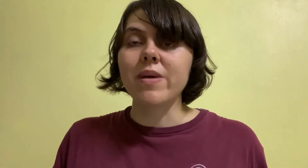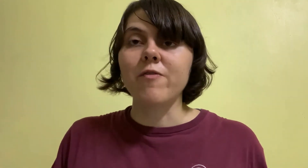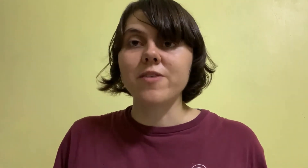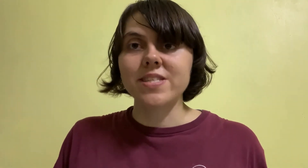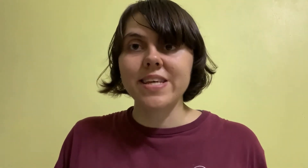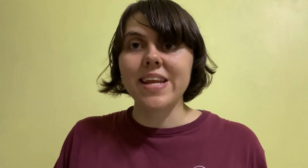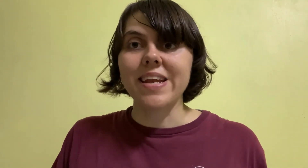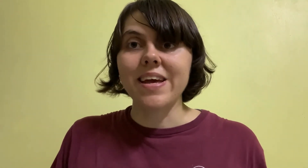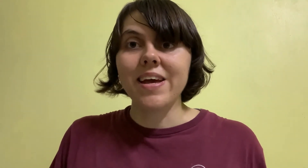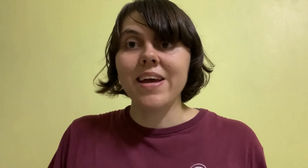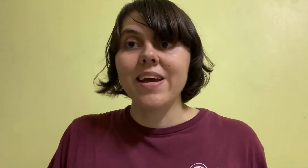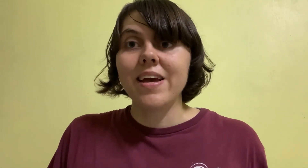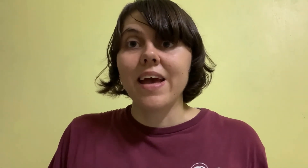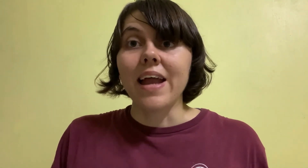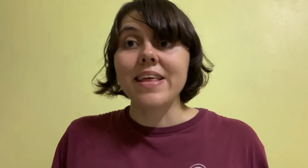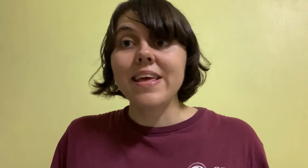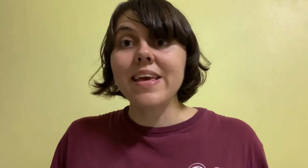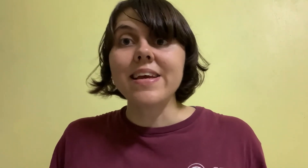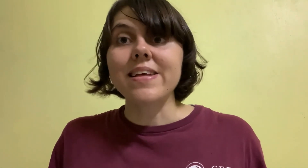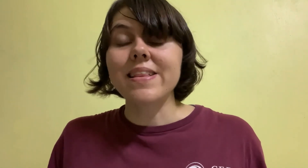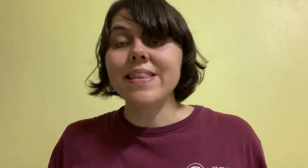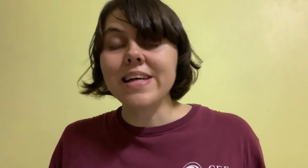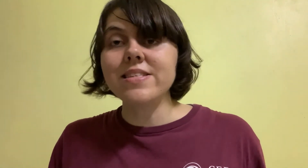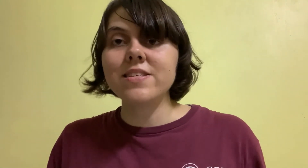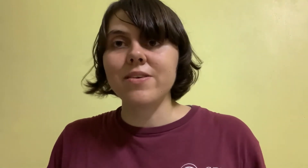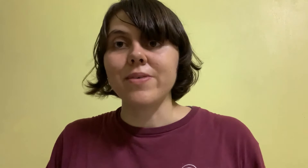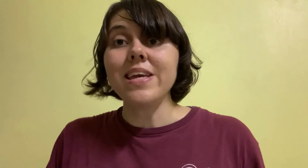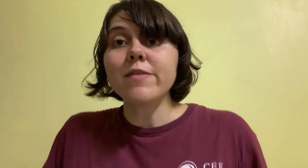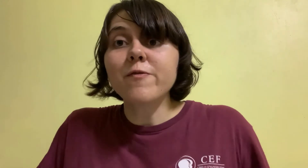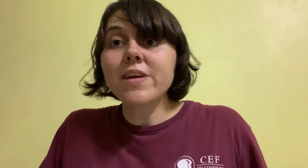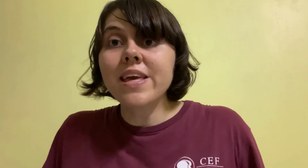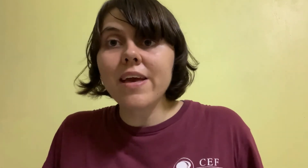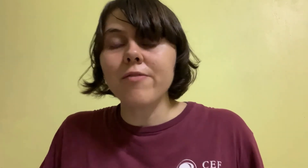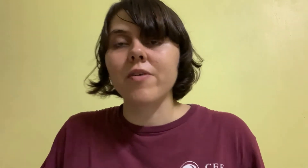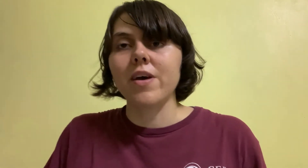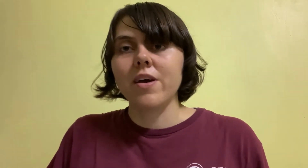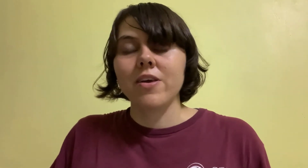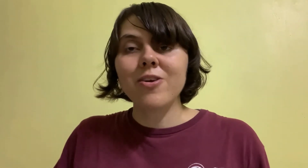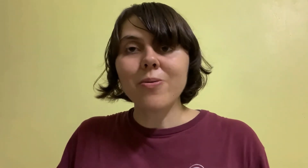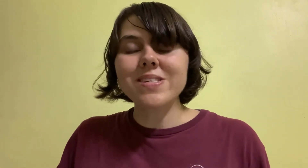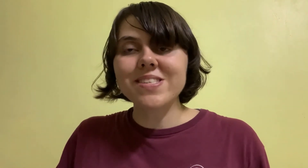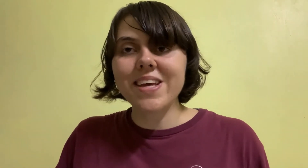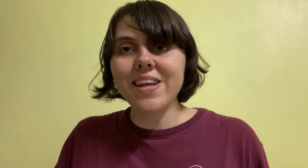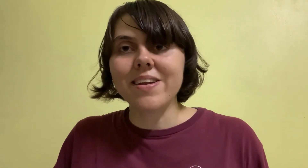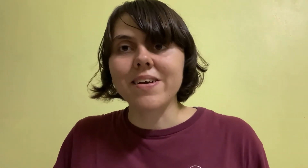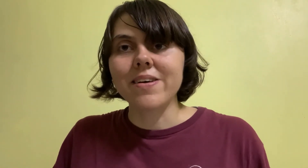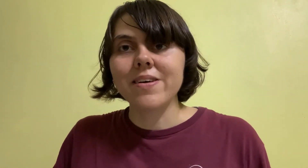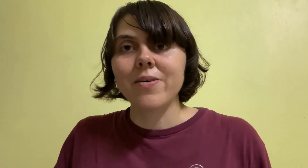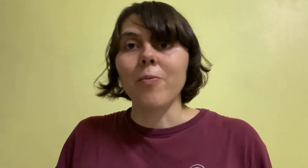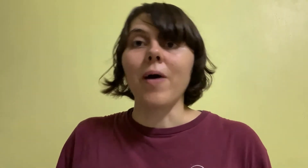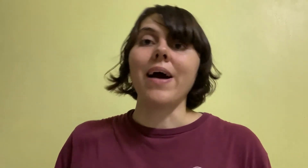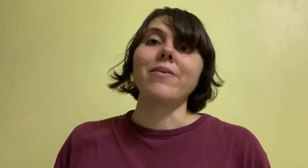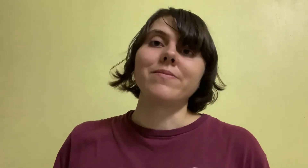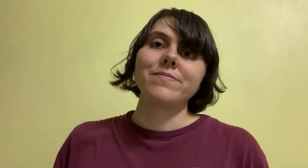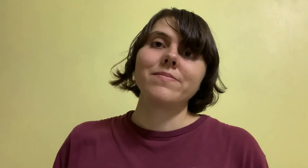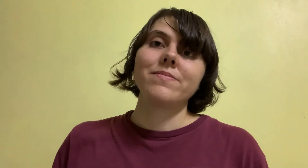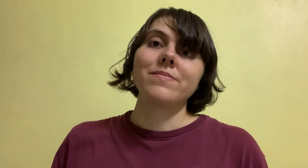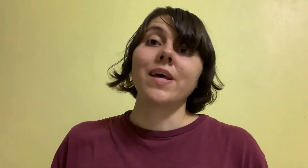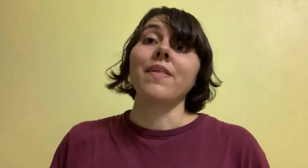for sin. And he can cleanse you. He can forgive your sin. Wow. Now